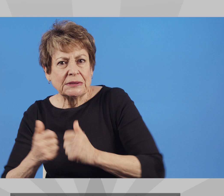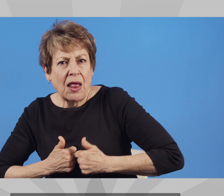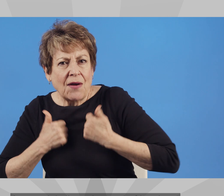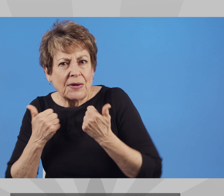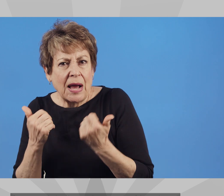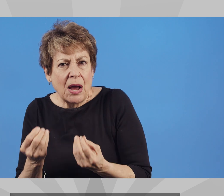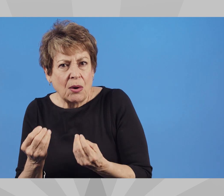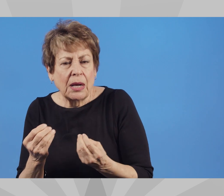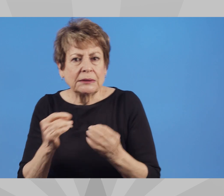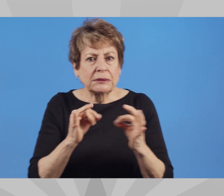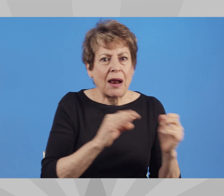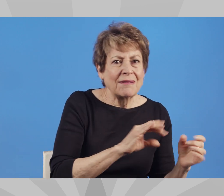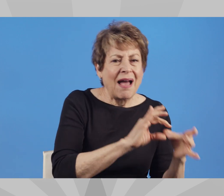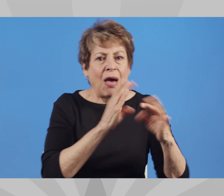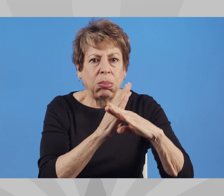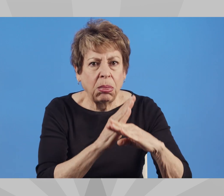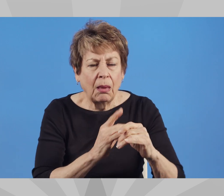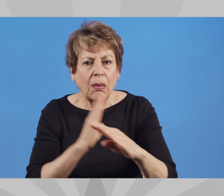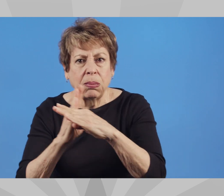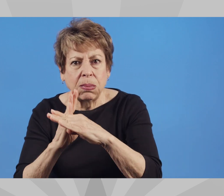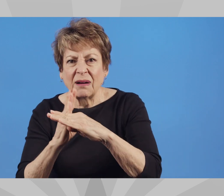of barriers.